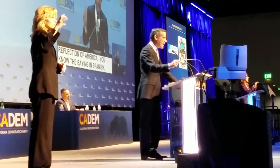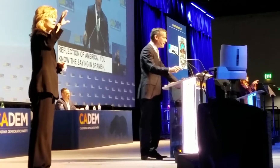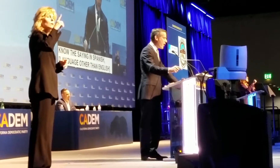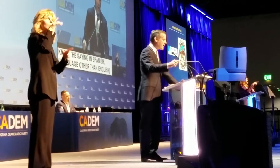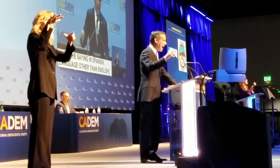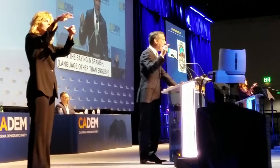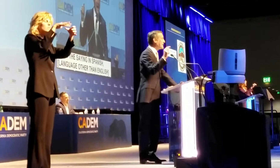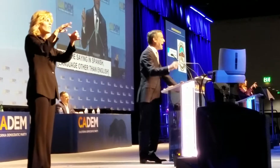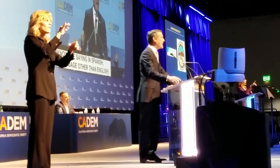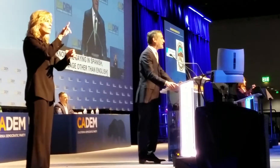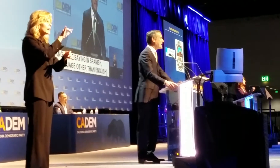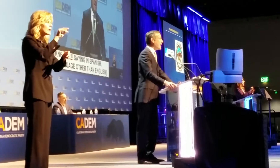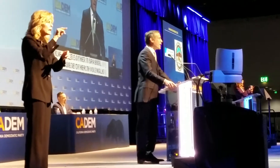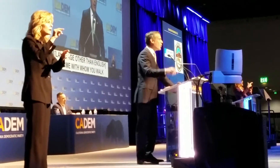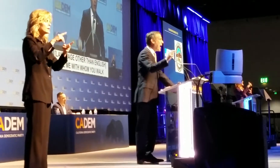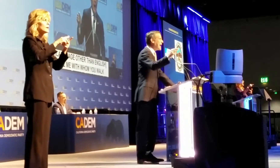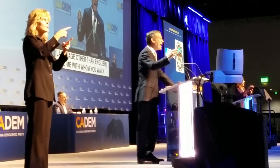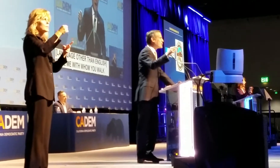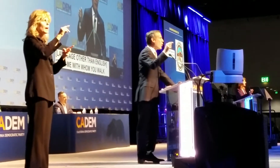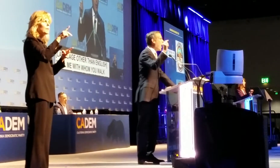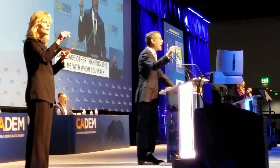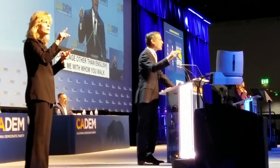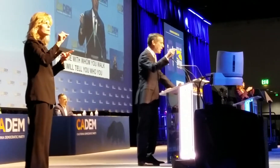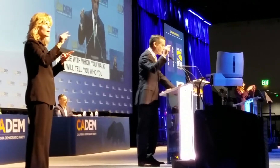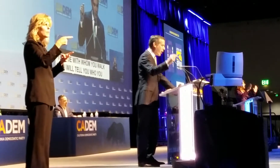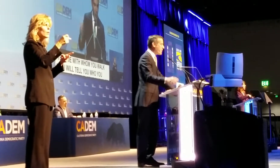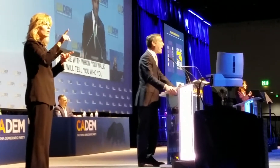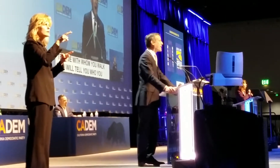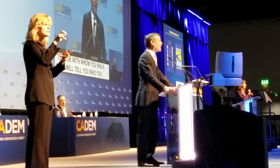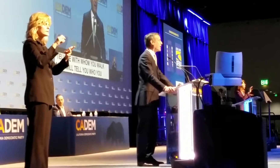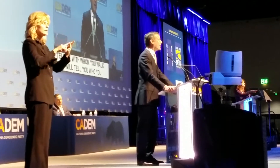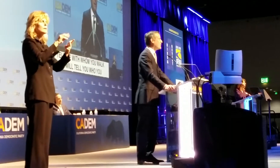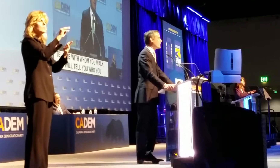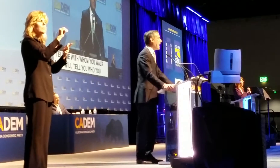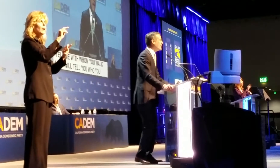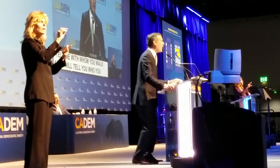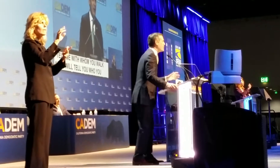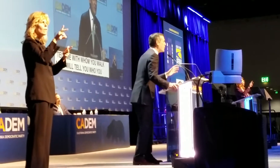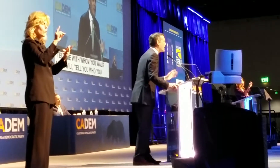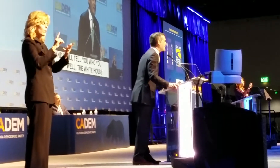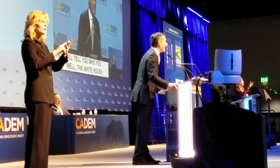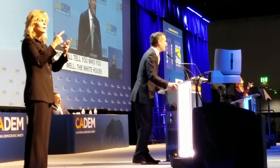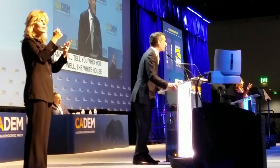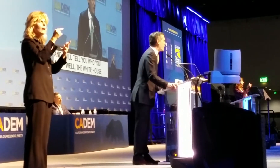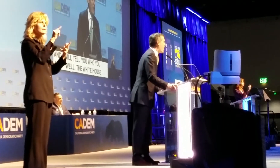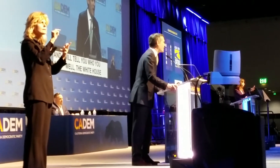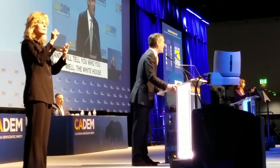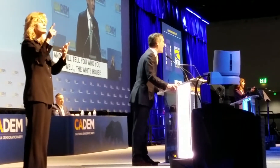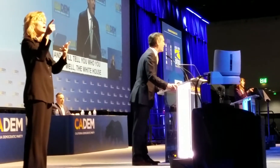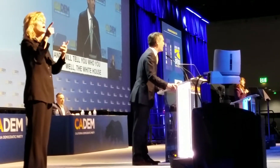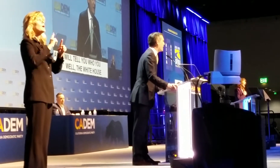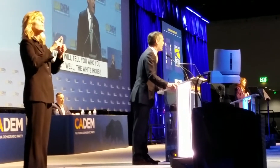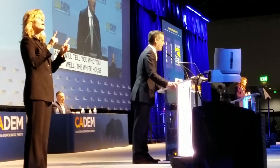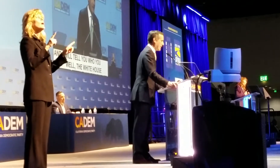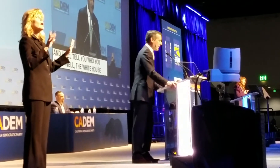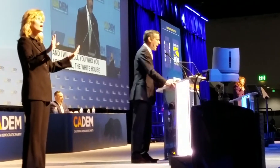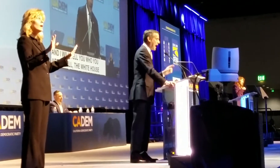and Manafort and Gates. The White House walks with Rohrabacher. And you know, I've been wanting to say this for a long